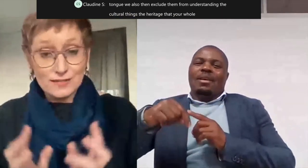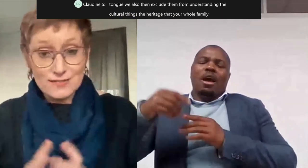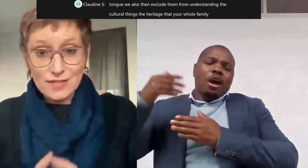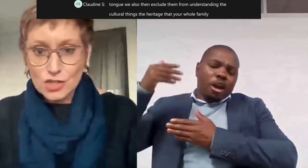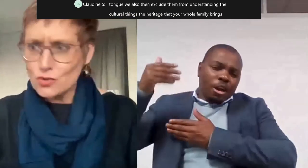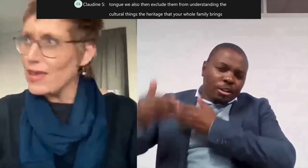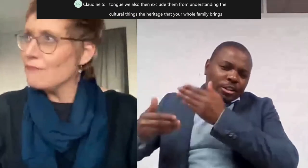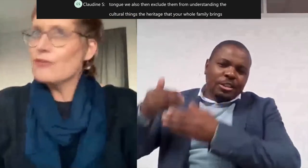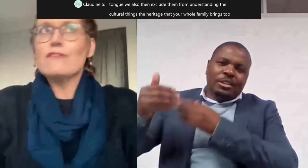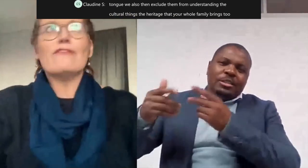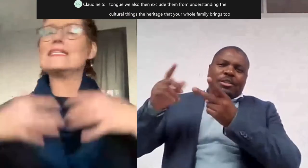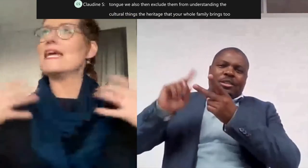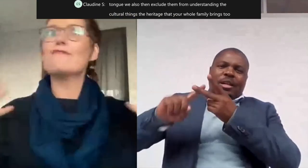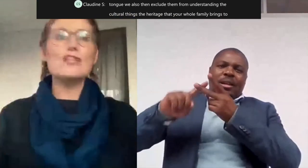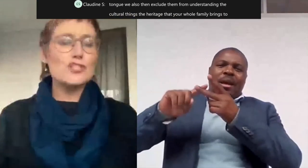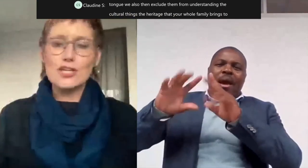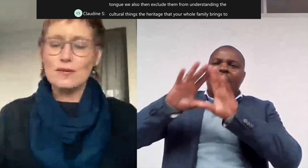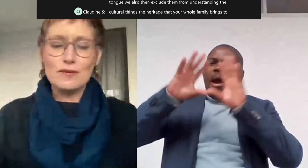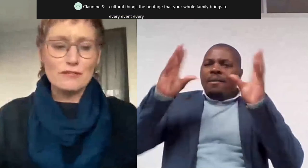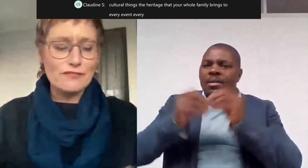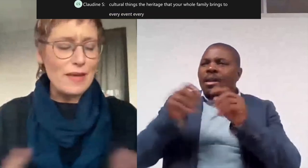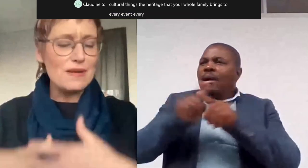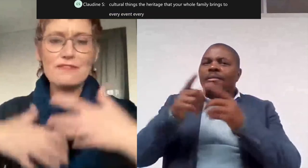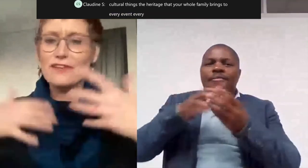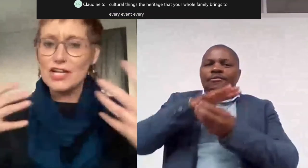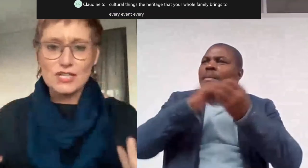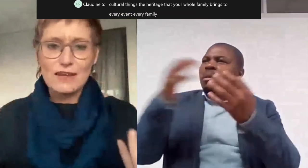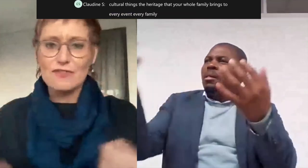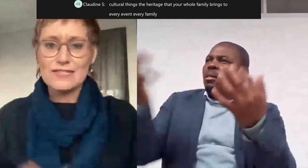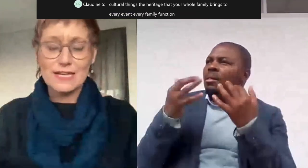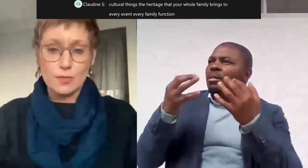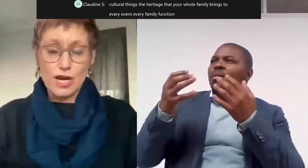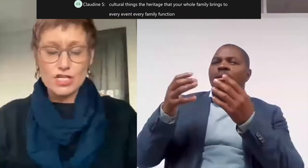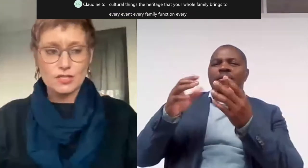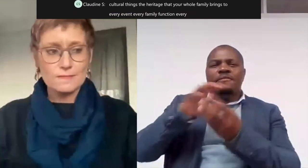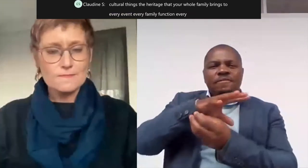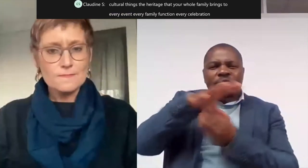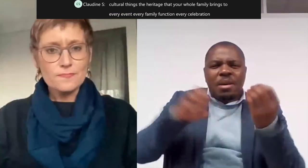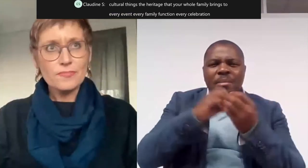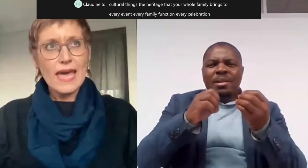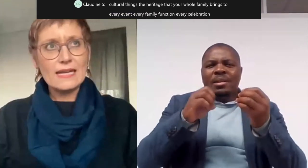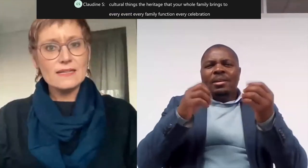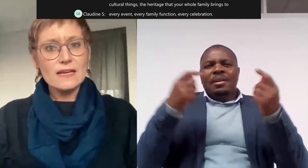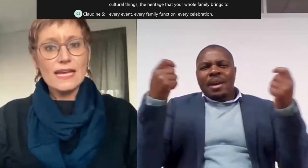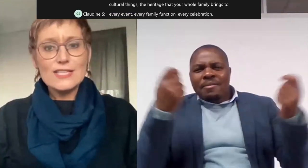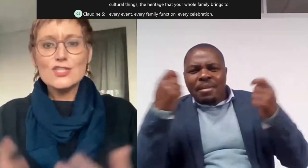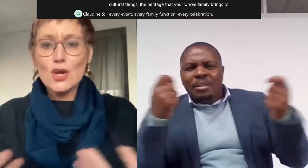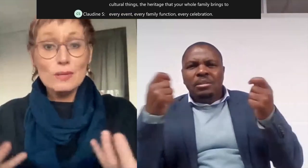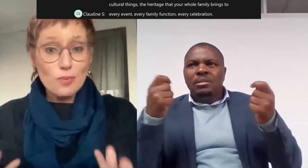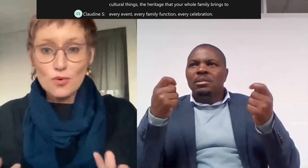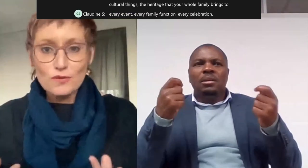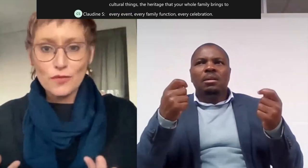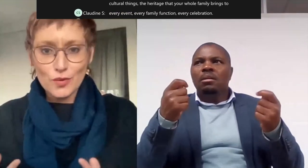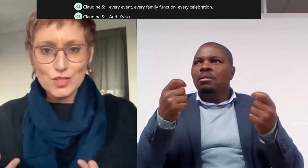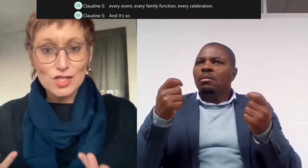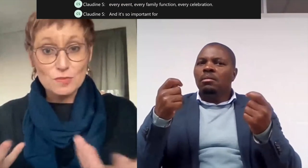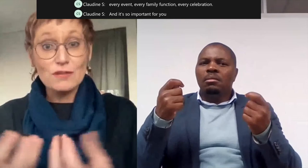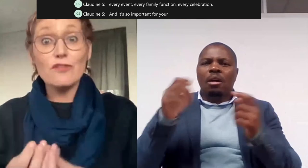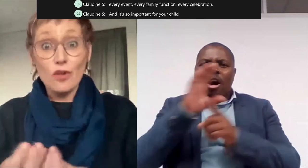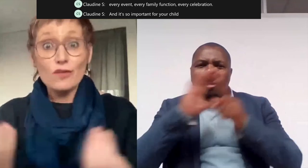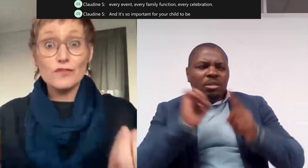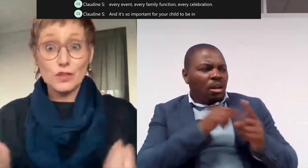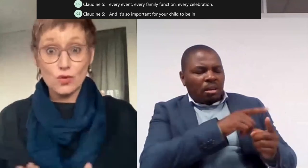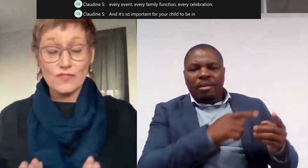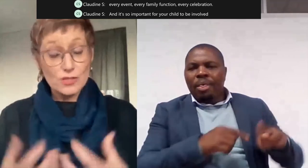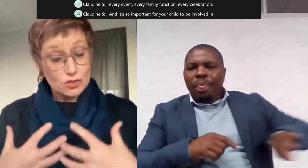family brings to every event, every family function, every celebration. And it's so important for your child